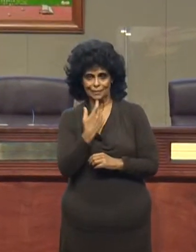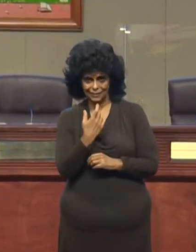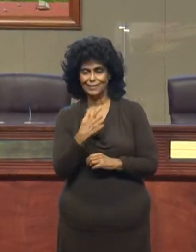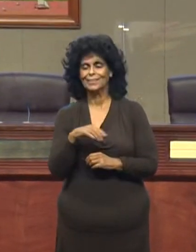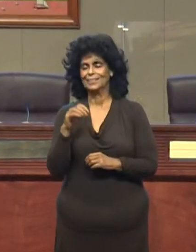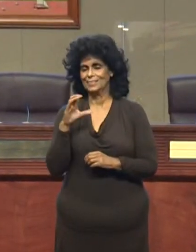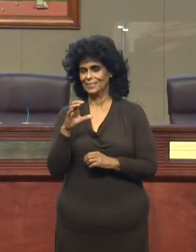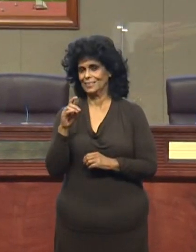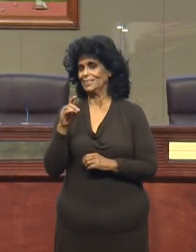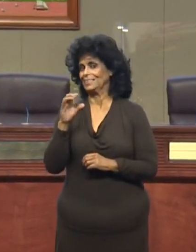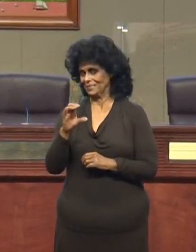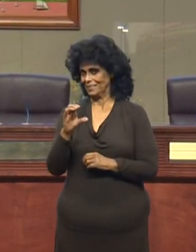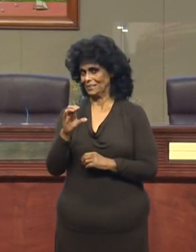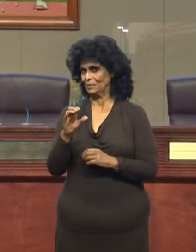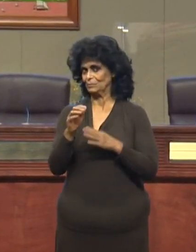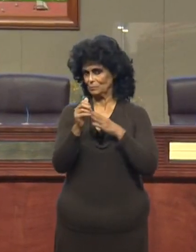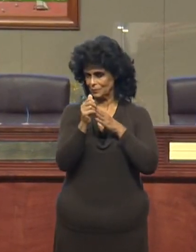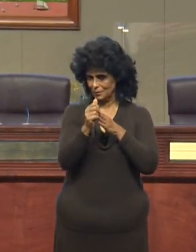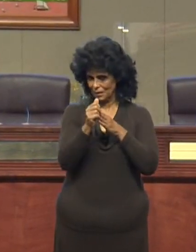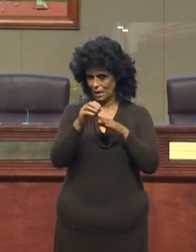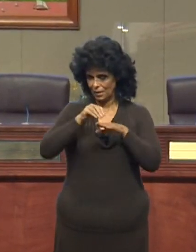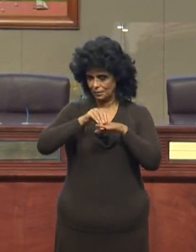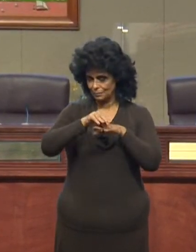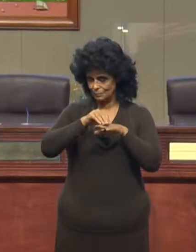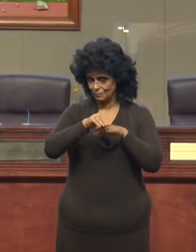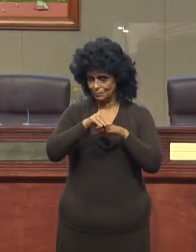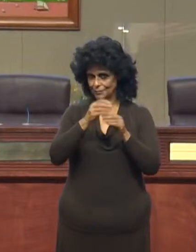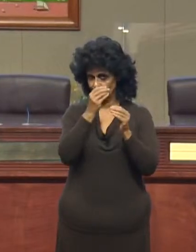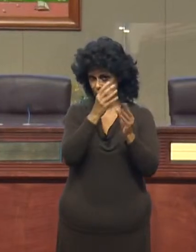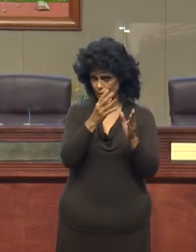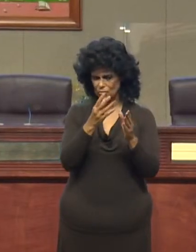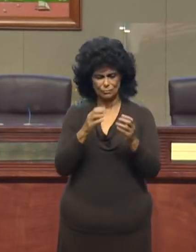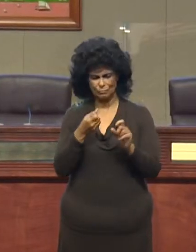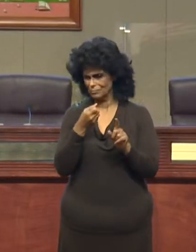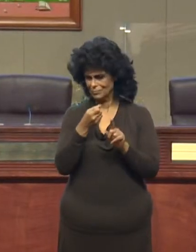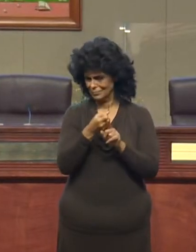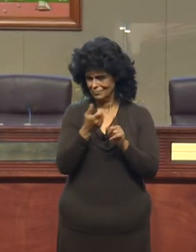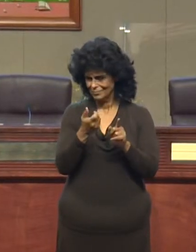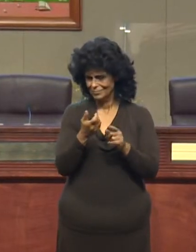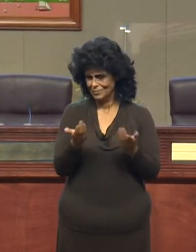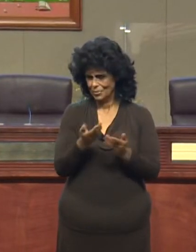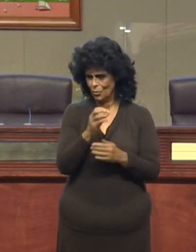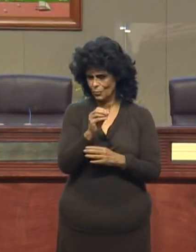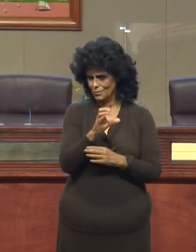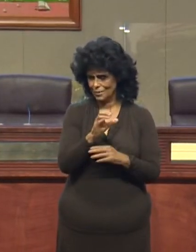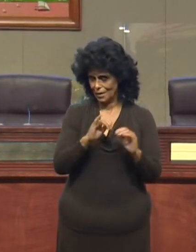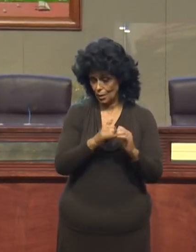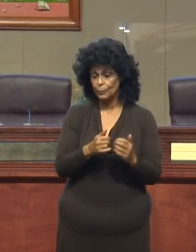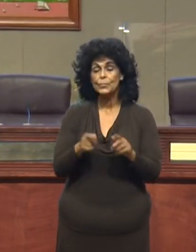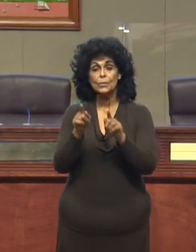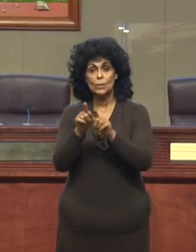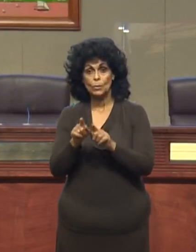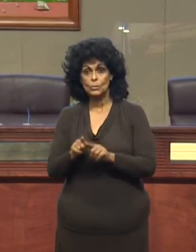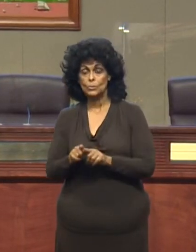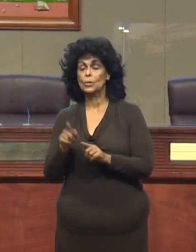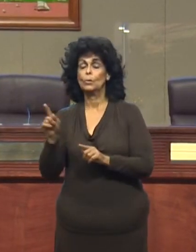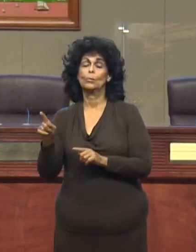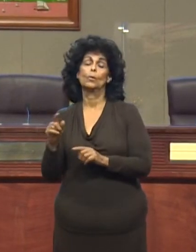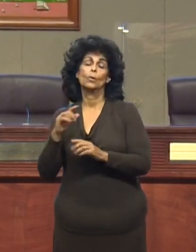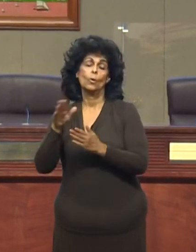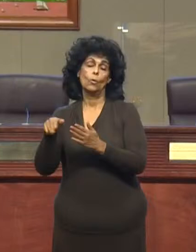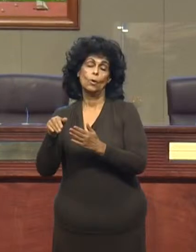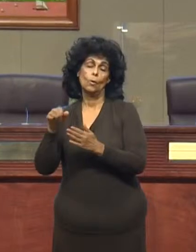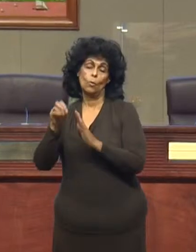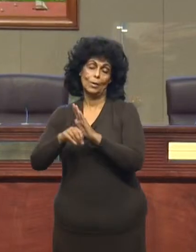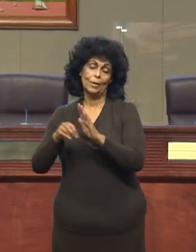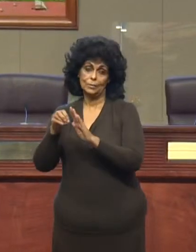CDC guidance and what that means for us here in Orange County. Now, incredible work has been done over at the Orange County Convention Center as it relates to combating